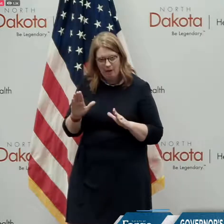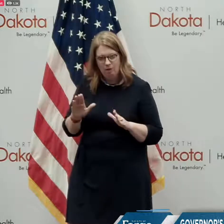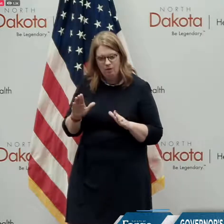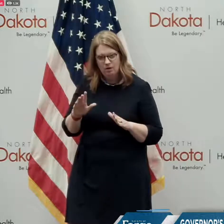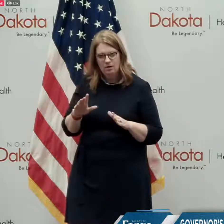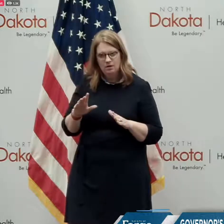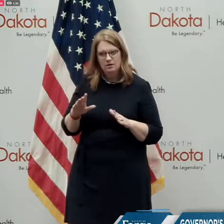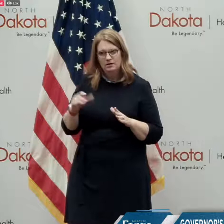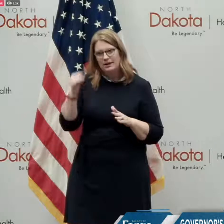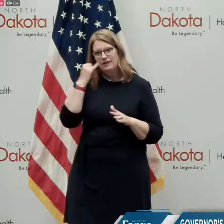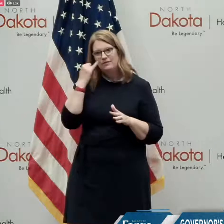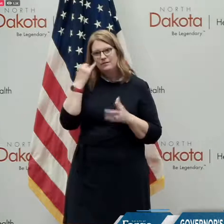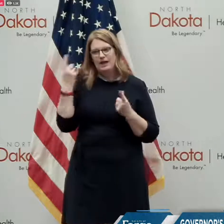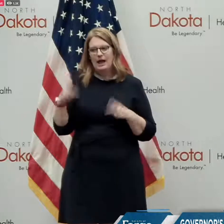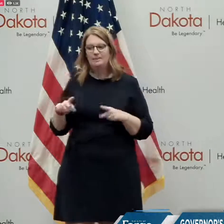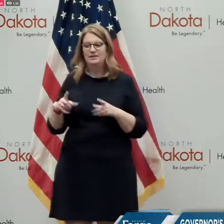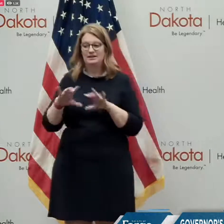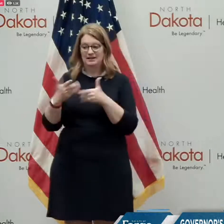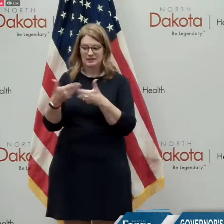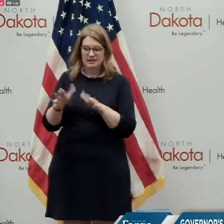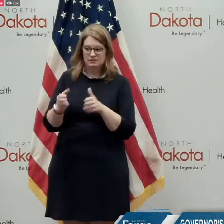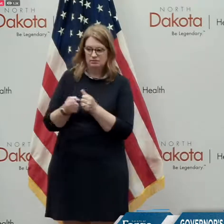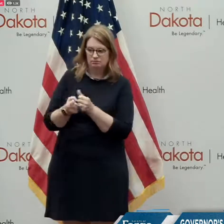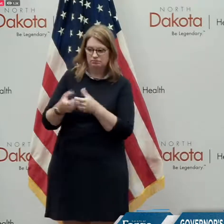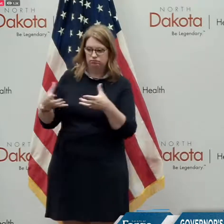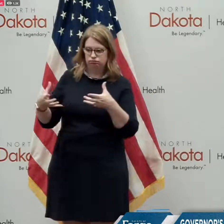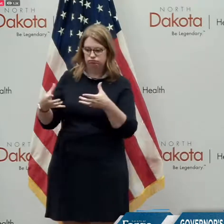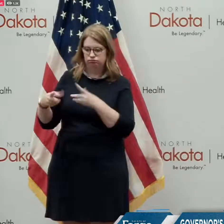a breakout in a classroom or a